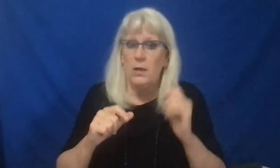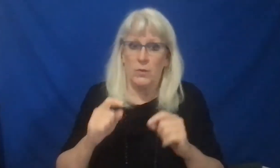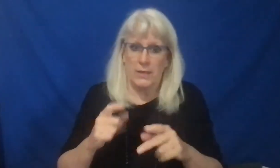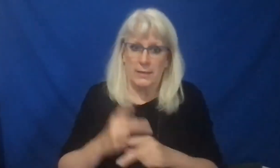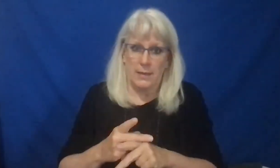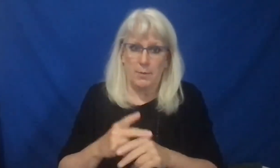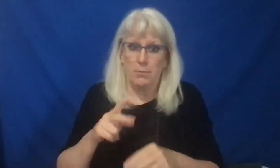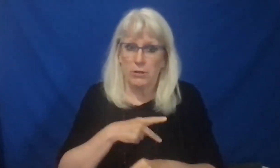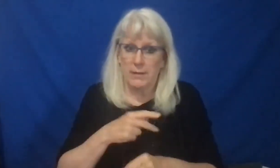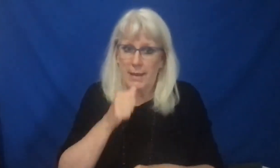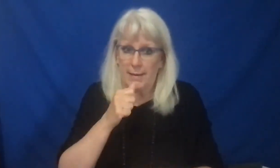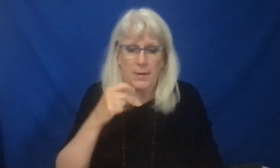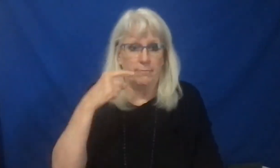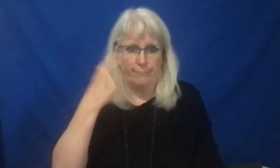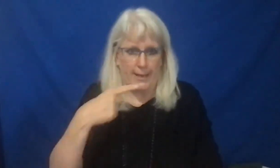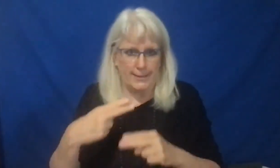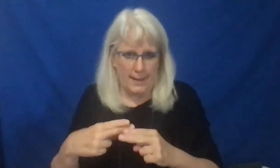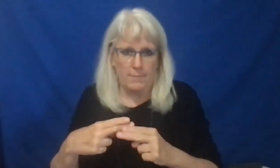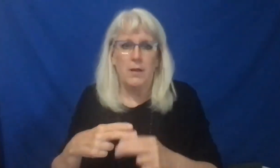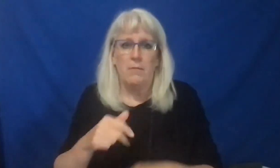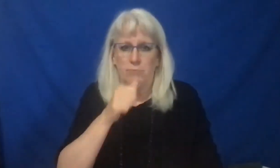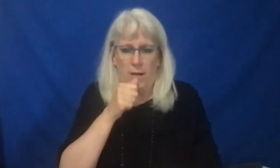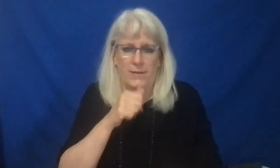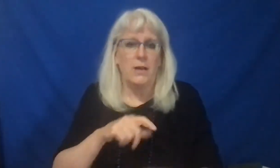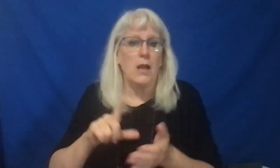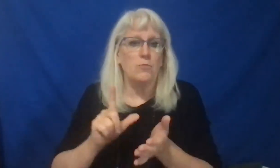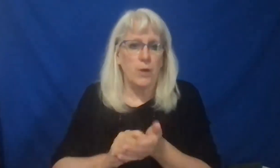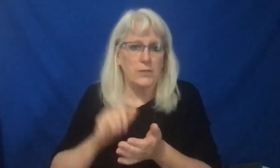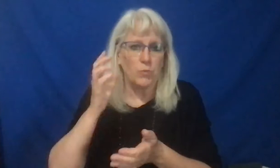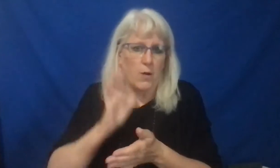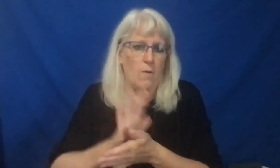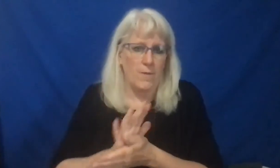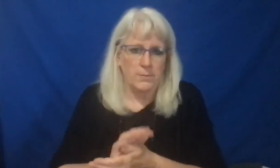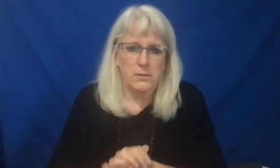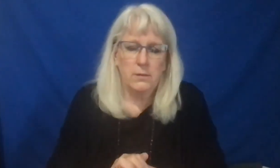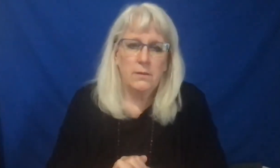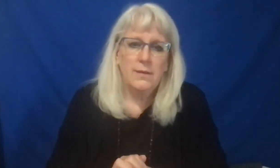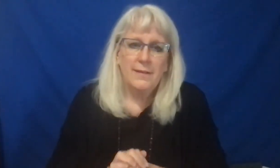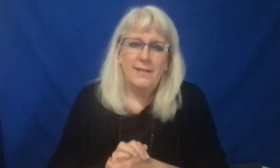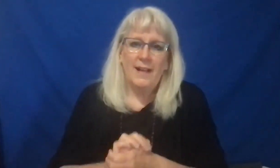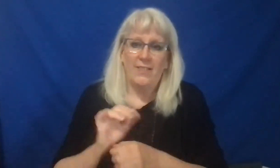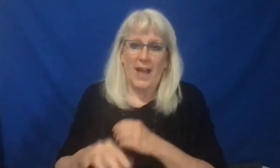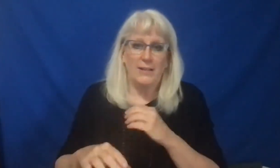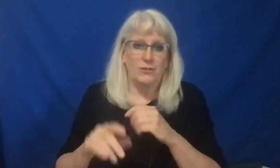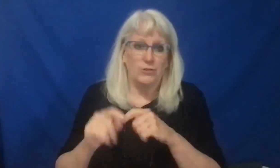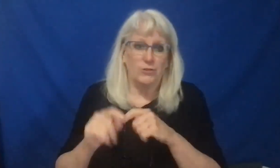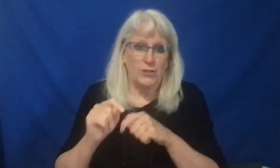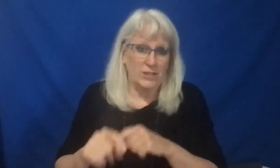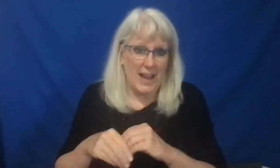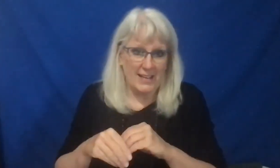personal anonymity, press, radio, and films. And we added to this tradition for our purposes, anonymity at the